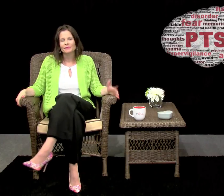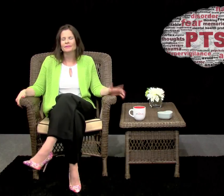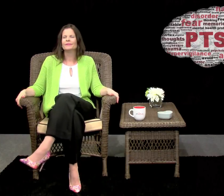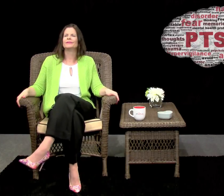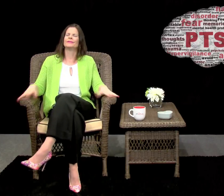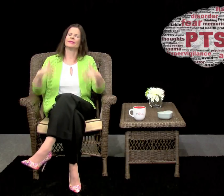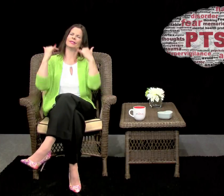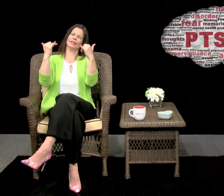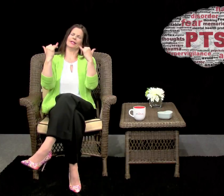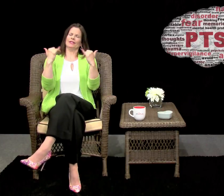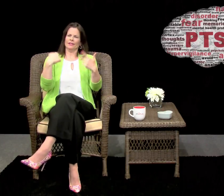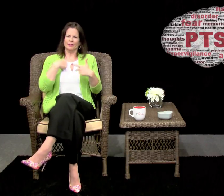So